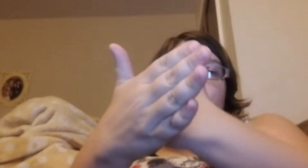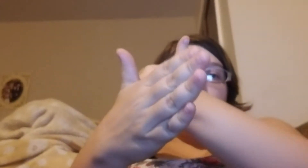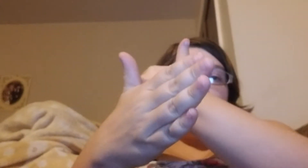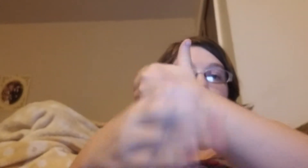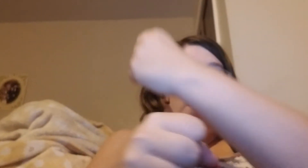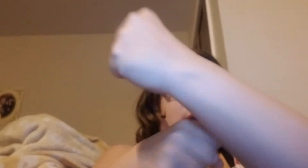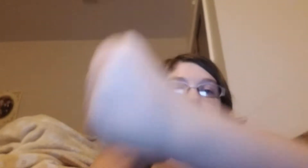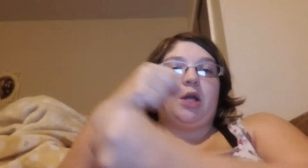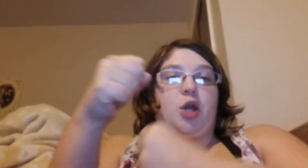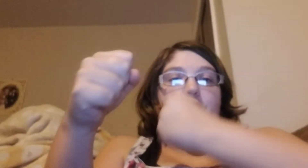New Year.